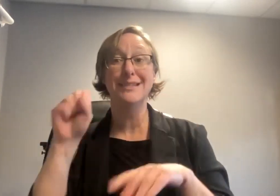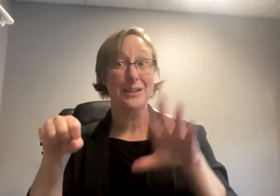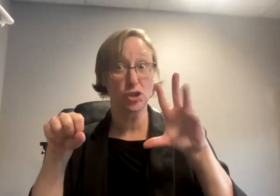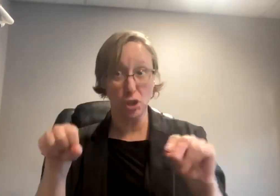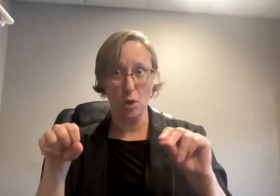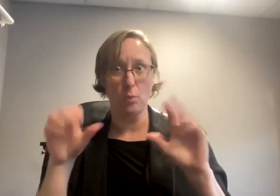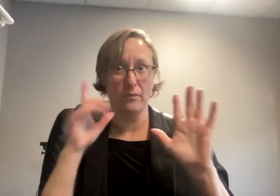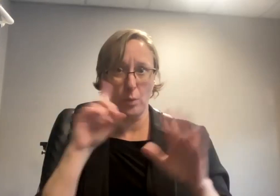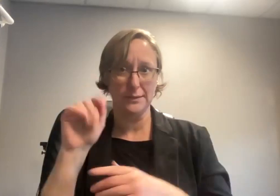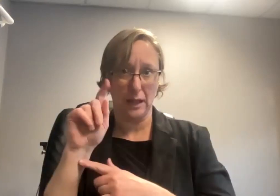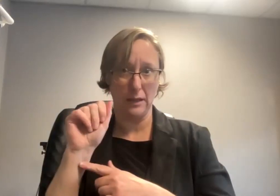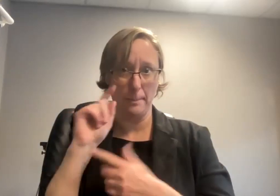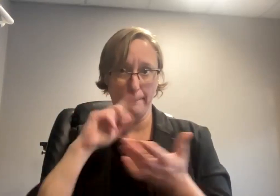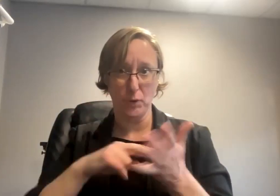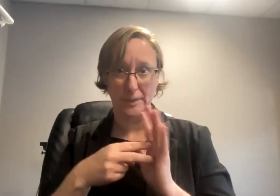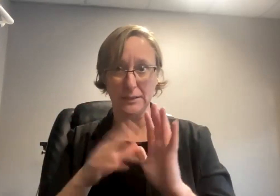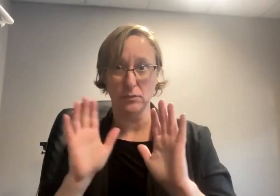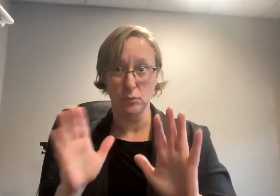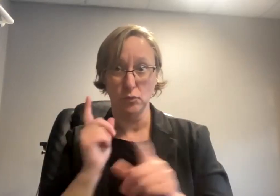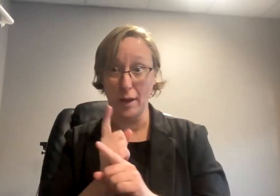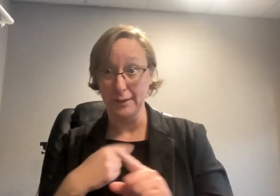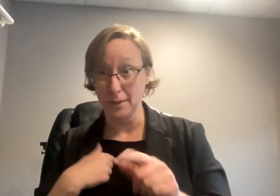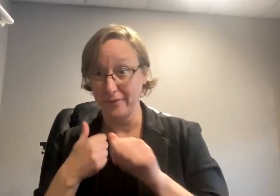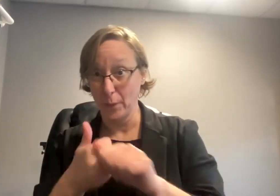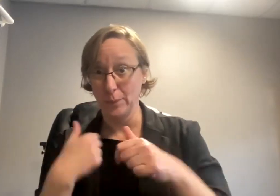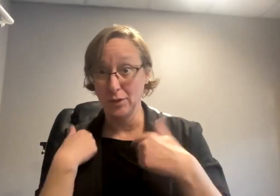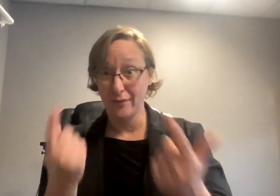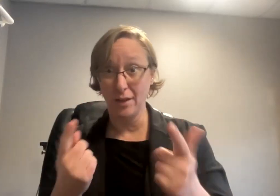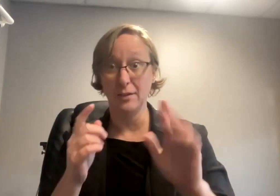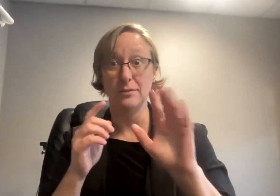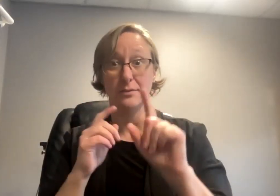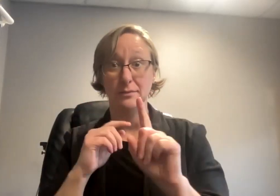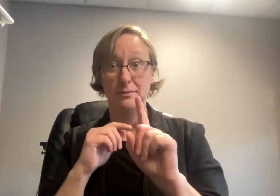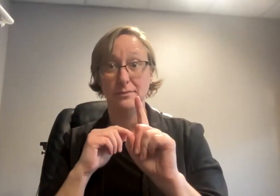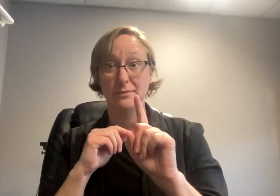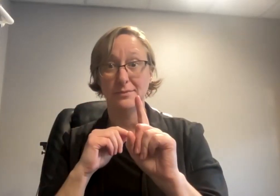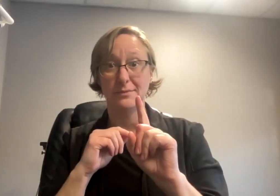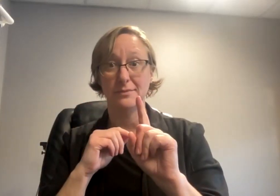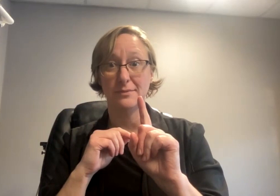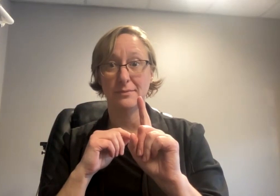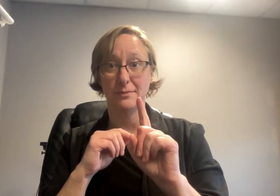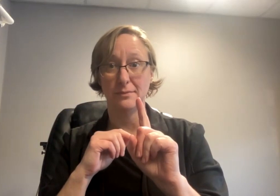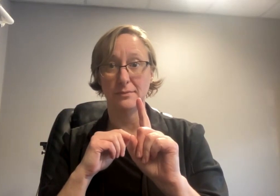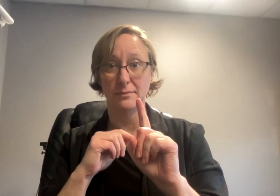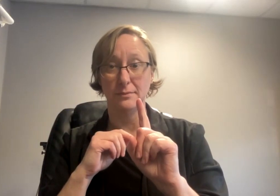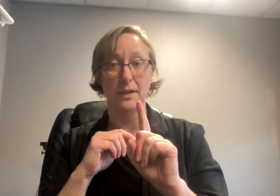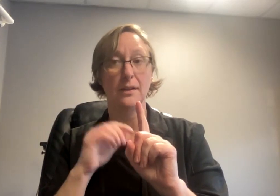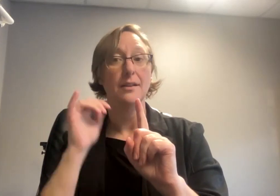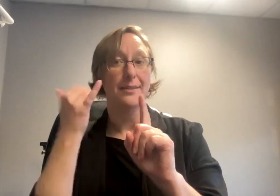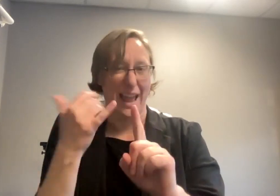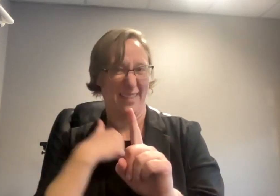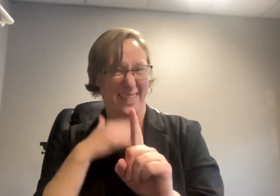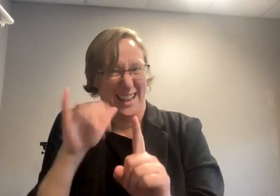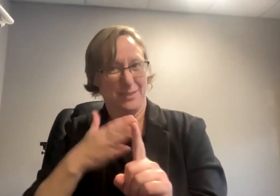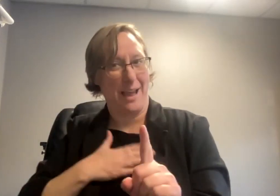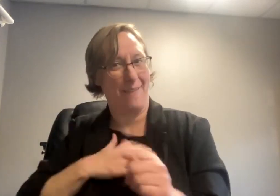of interpreters and group of deaf consumers. We'll keep the yes and no questions for data collection purposes.